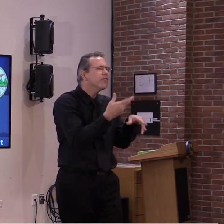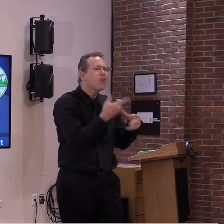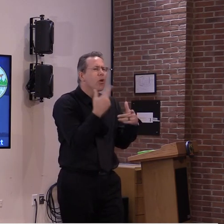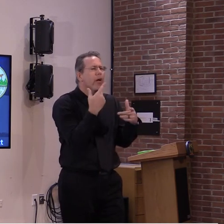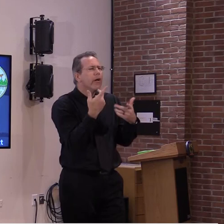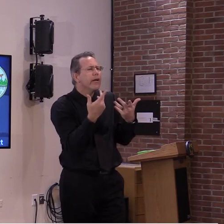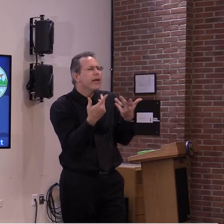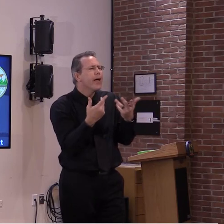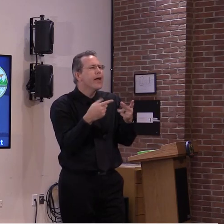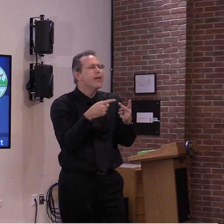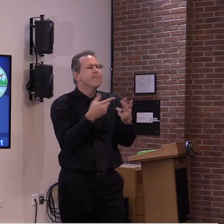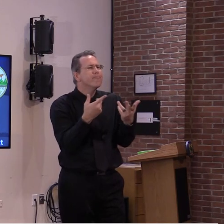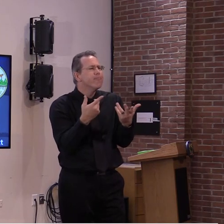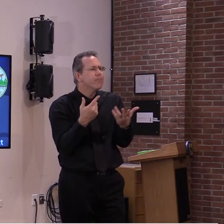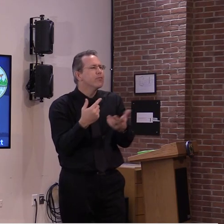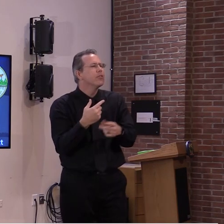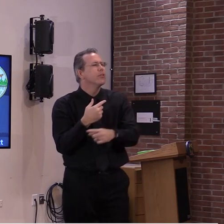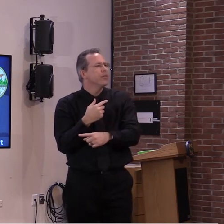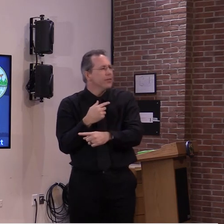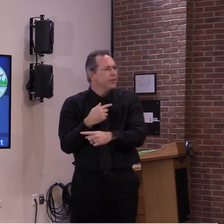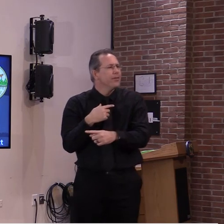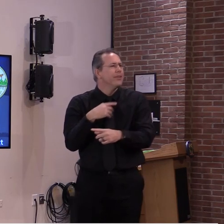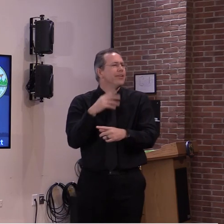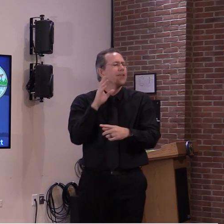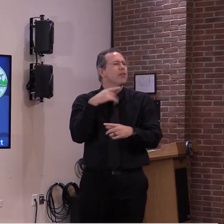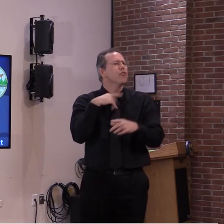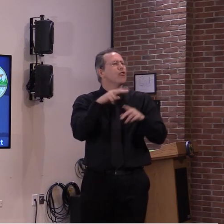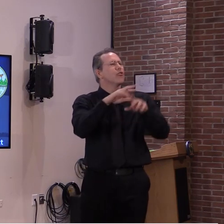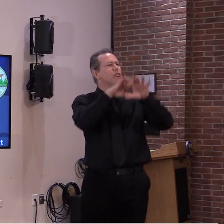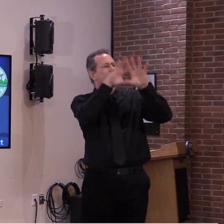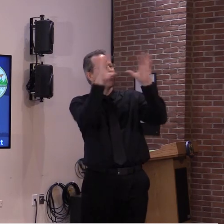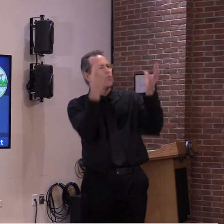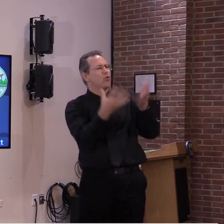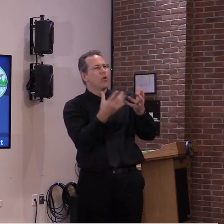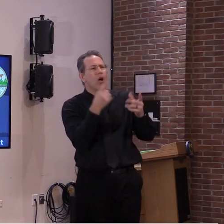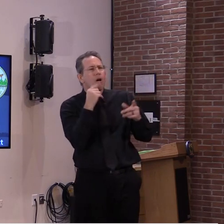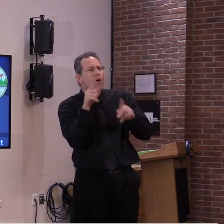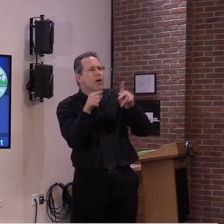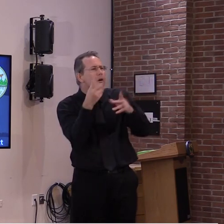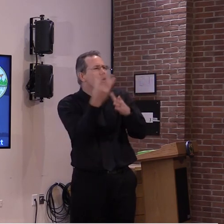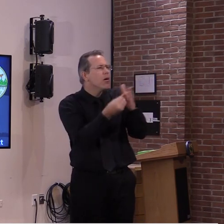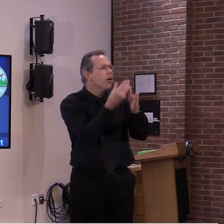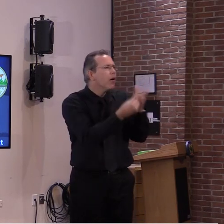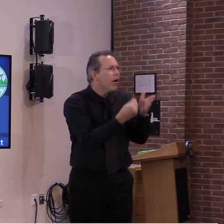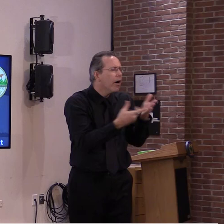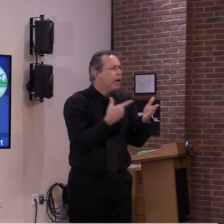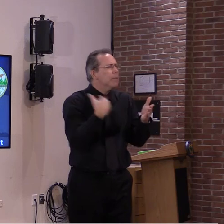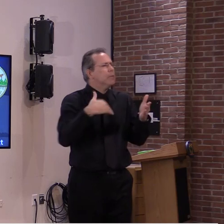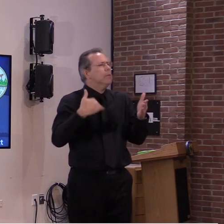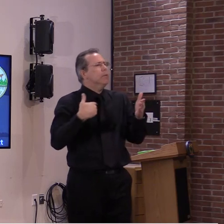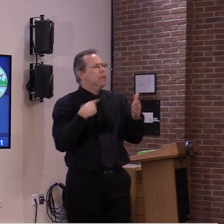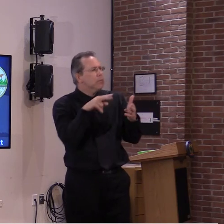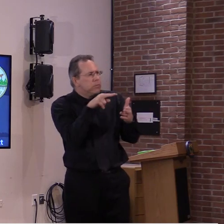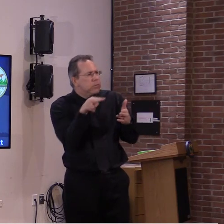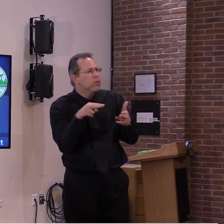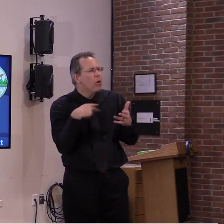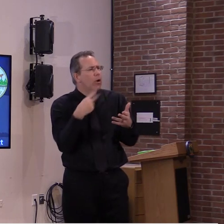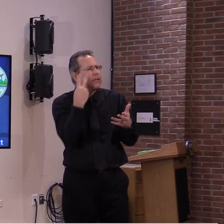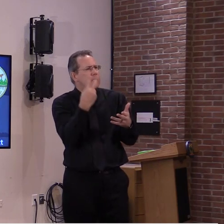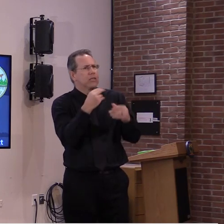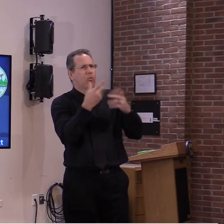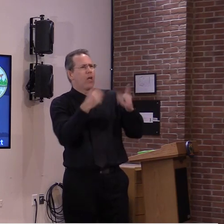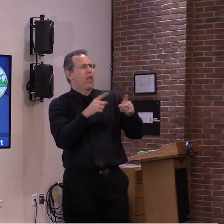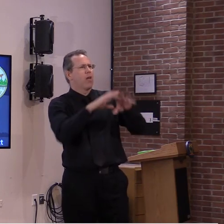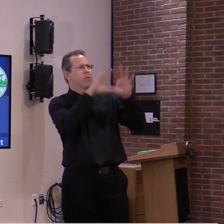every day because of this virus, and I want to know how many are dying and how do we prevent that from happening in the